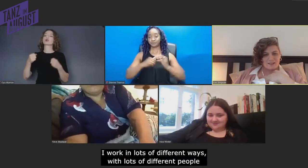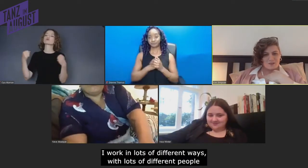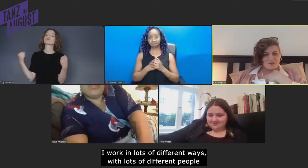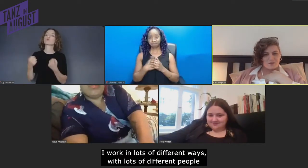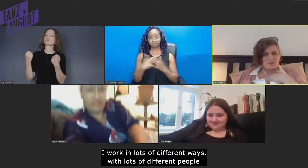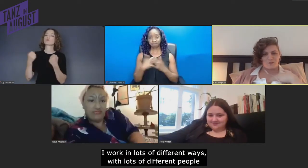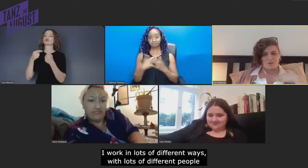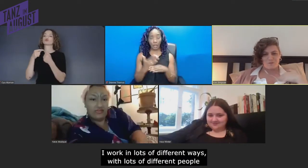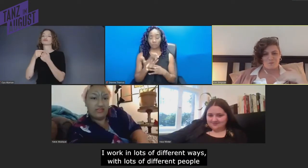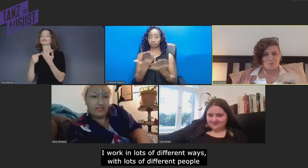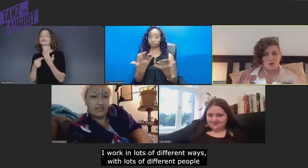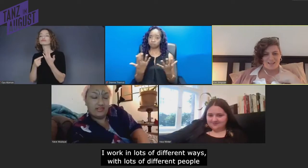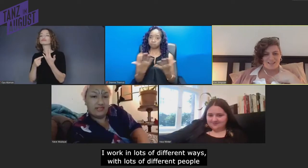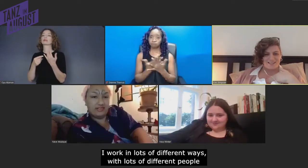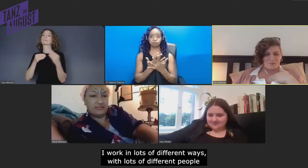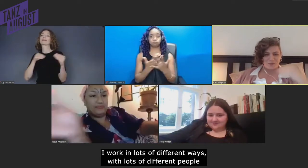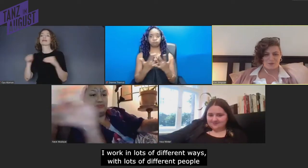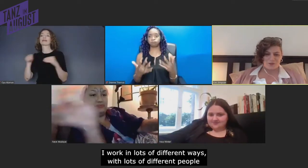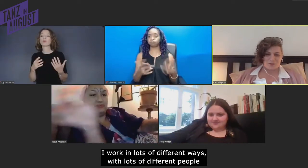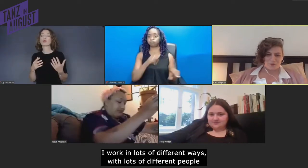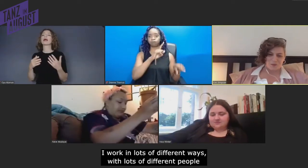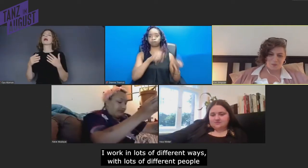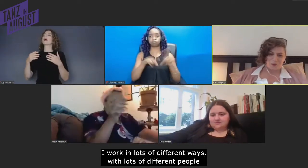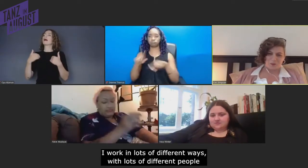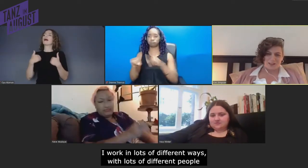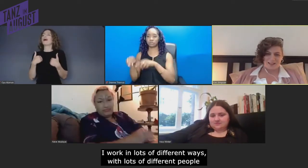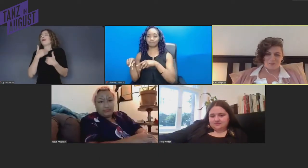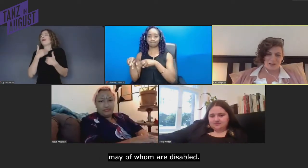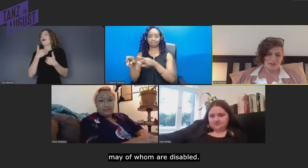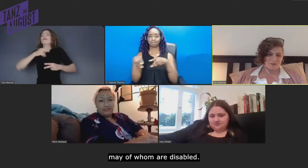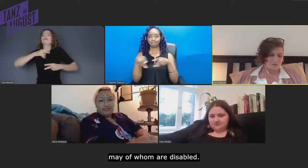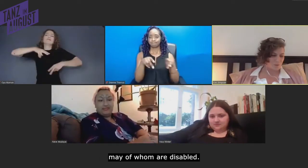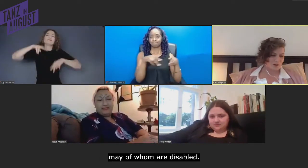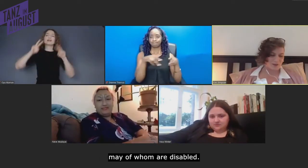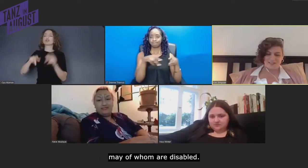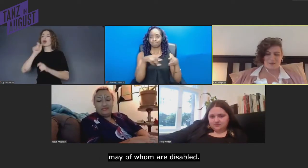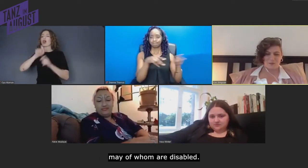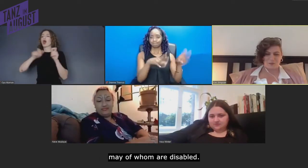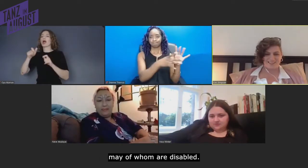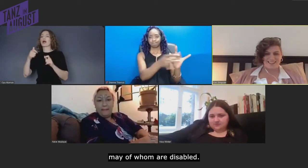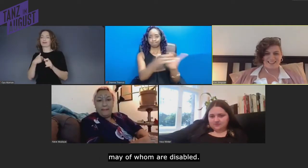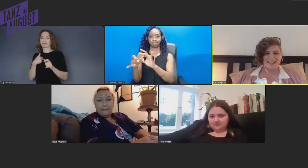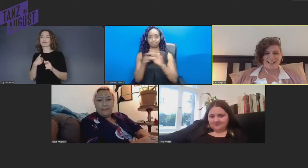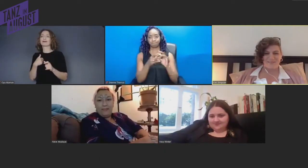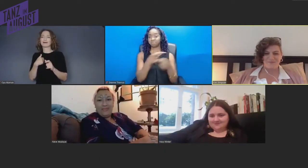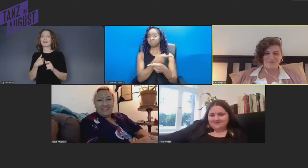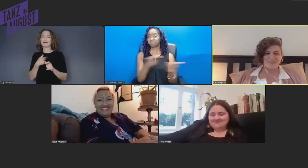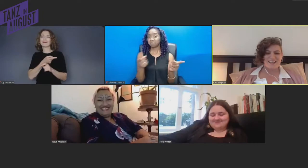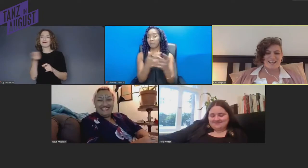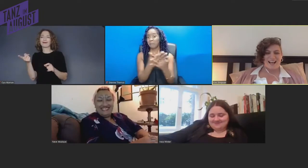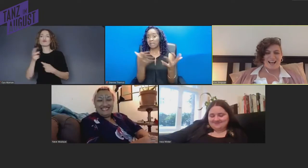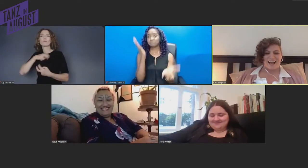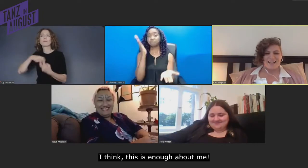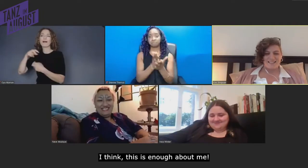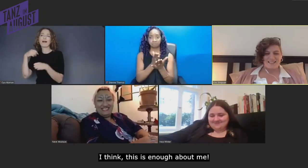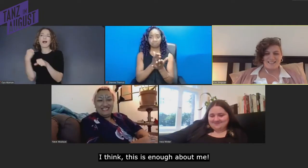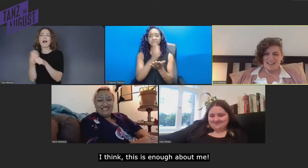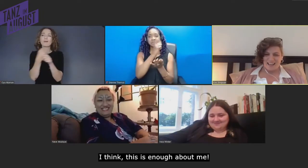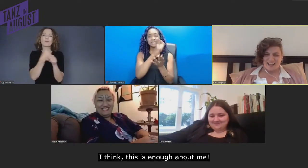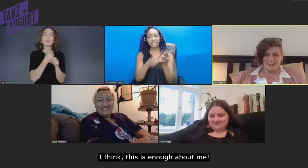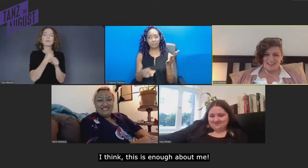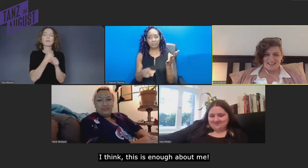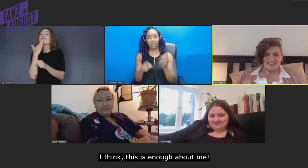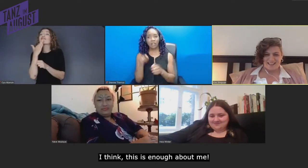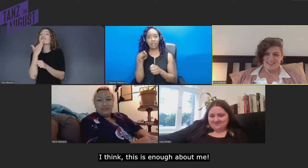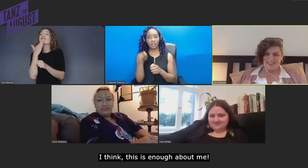in lots of different ways with lots of different people, and many of them are disabled. And yeah,